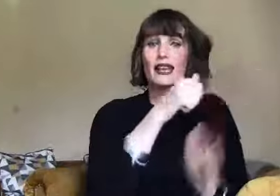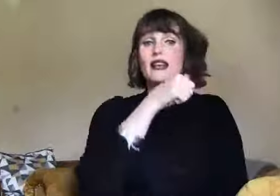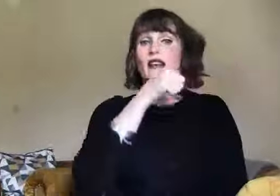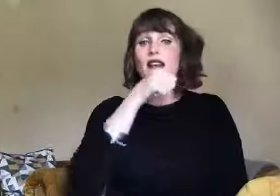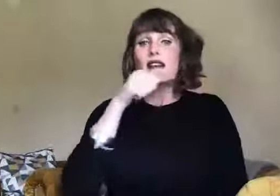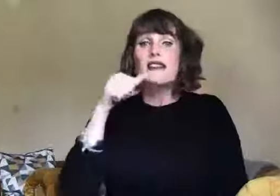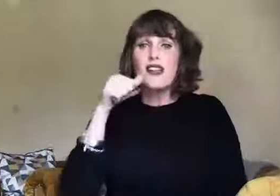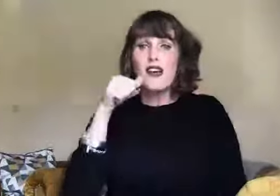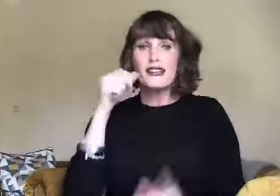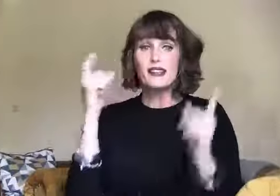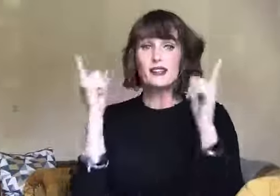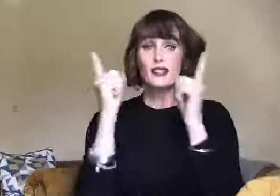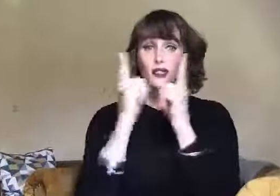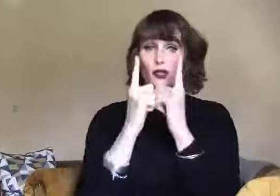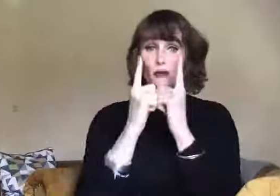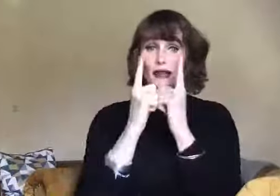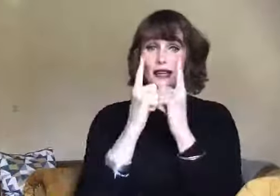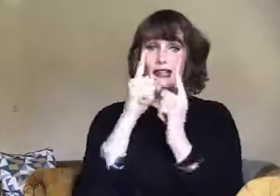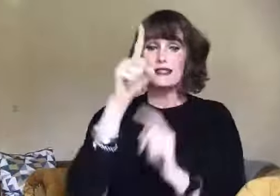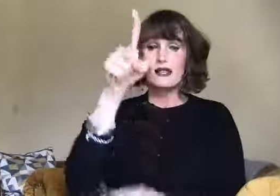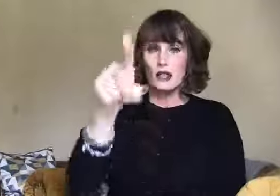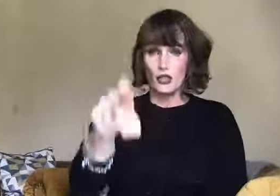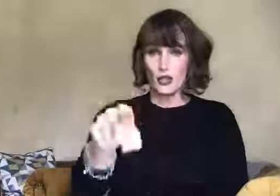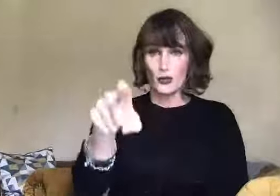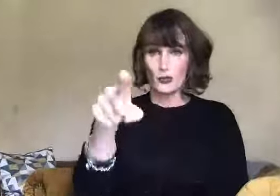C-L-A-I-R-E, nice to meet you.